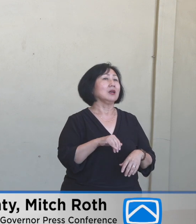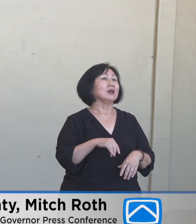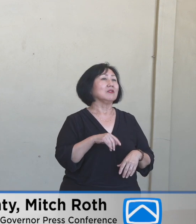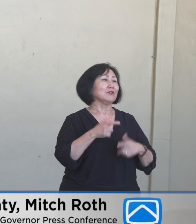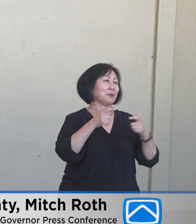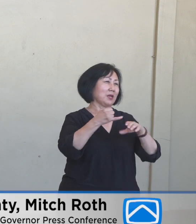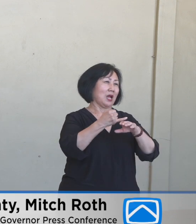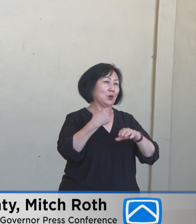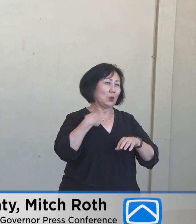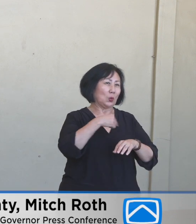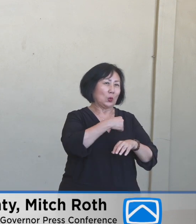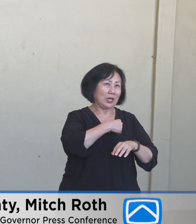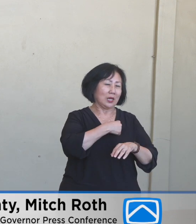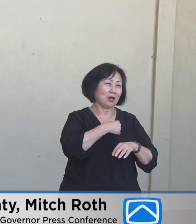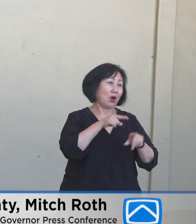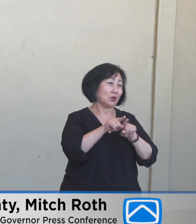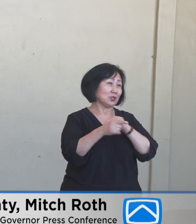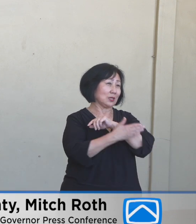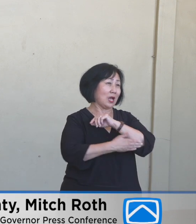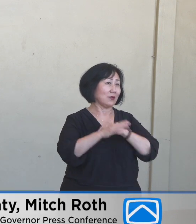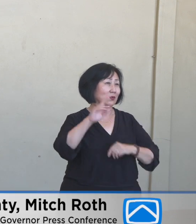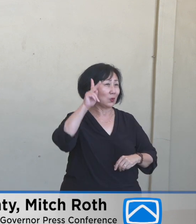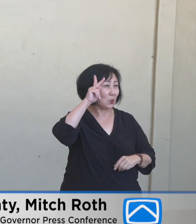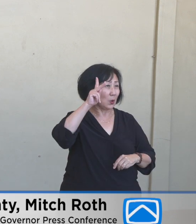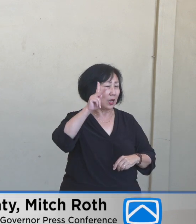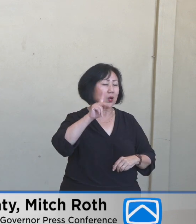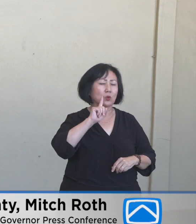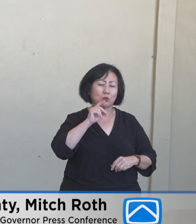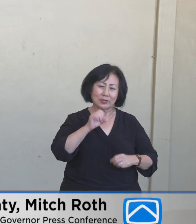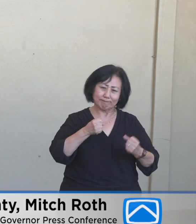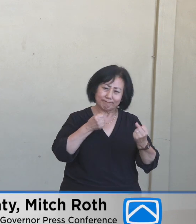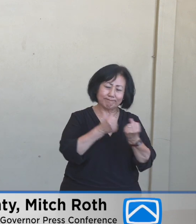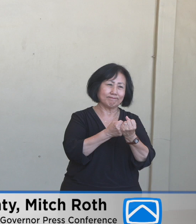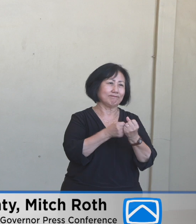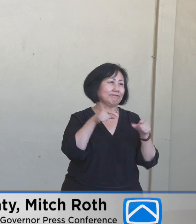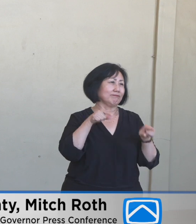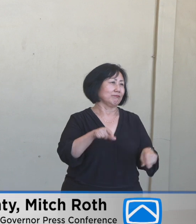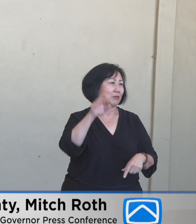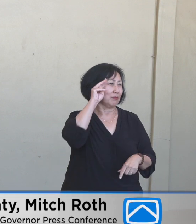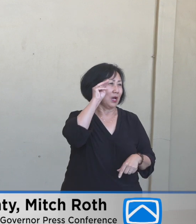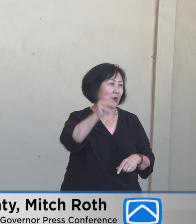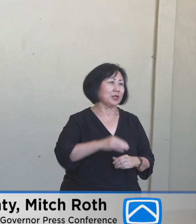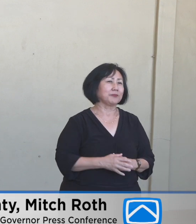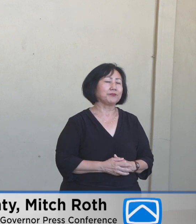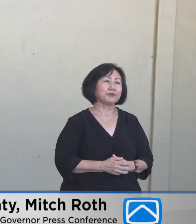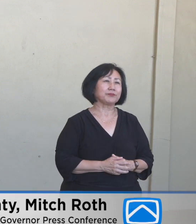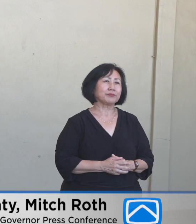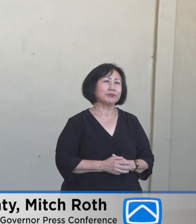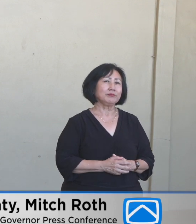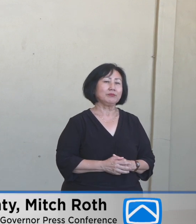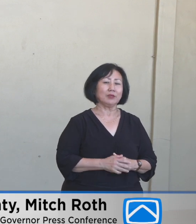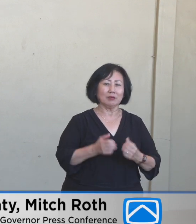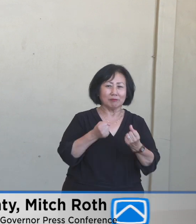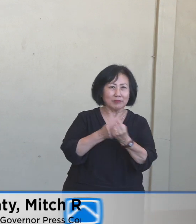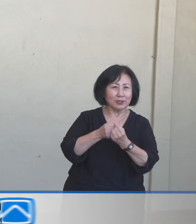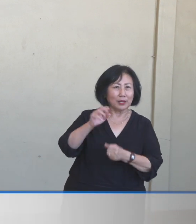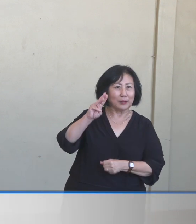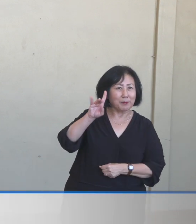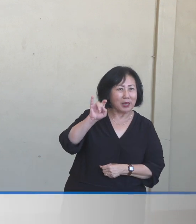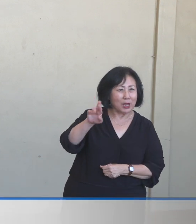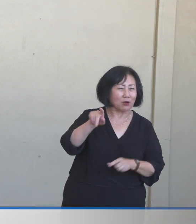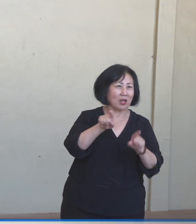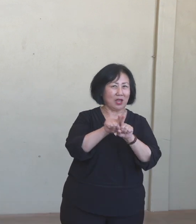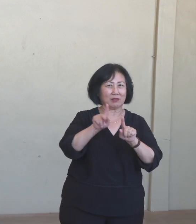County of Hawaii, really do stand together with Maui. its mayor, and all of its